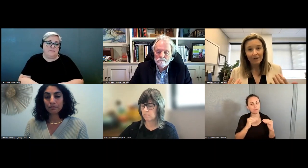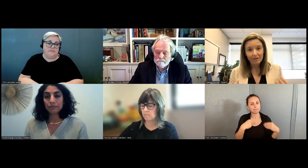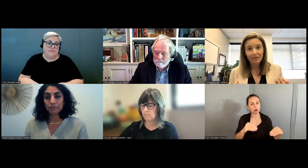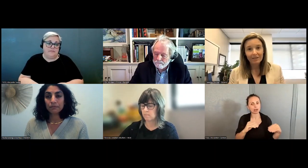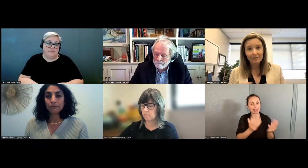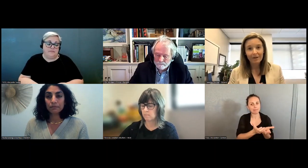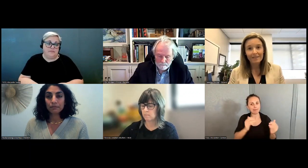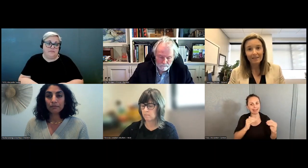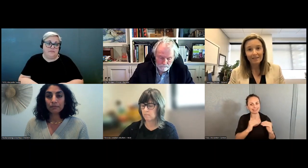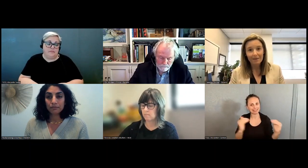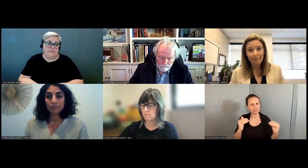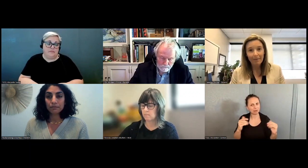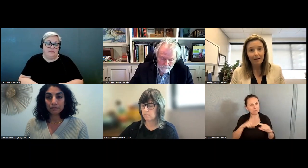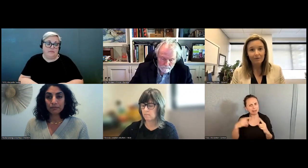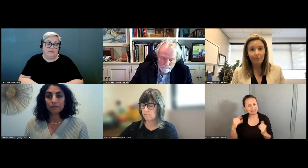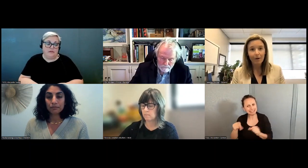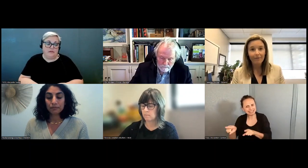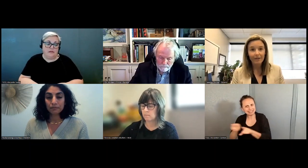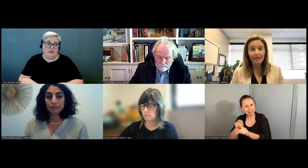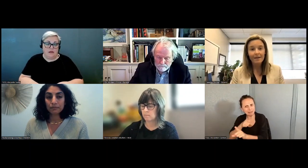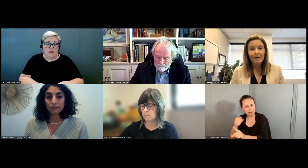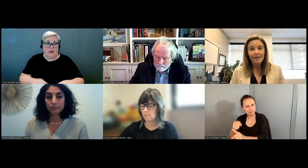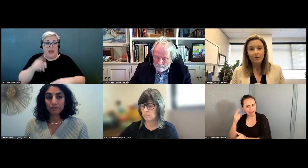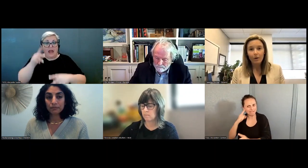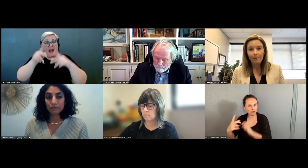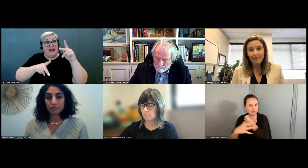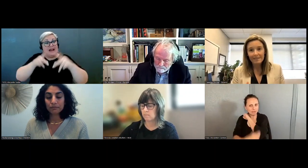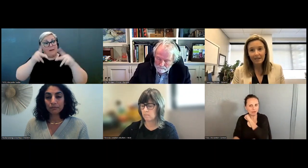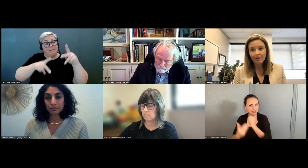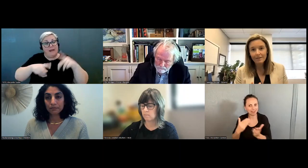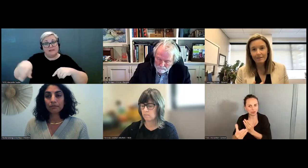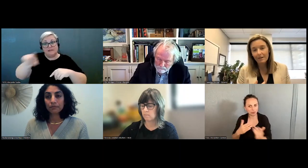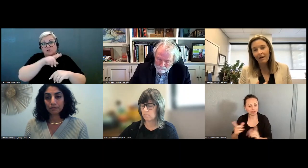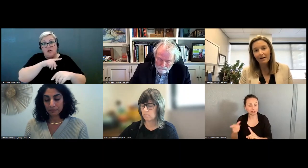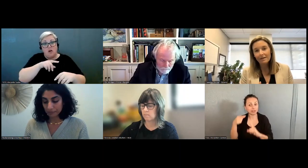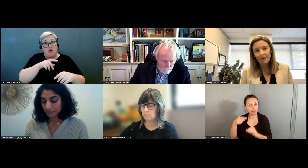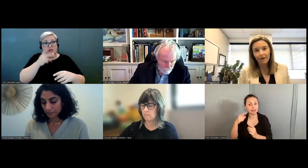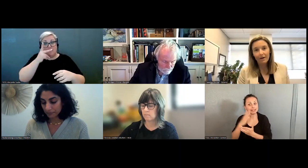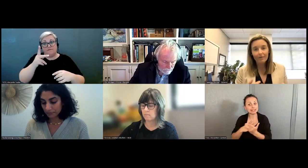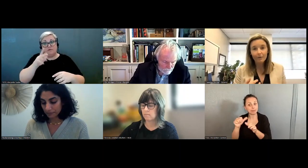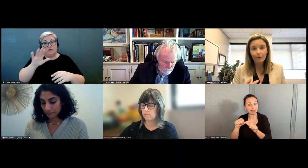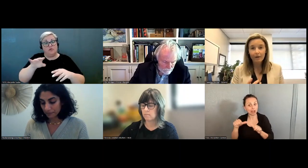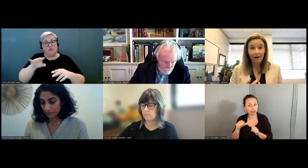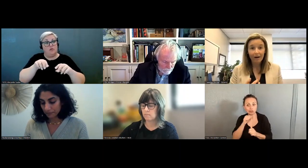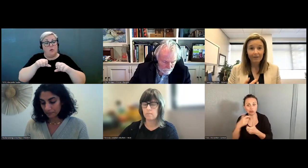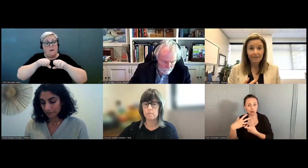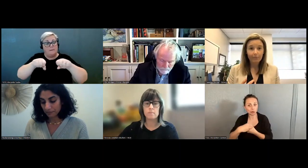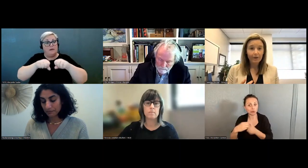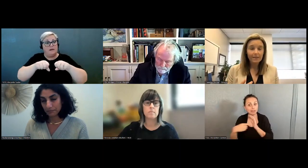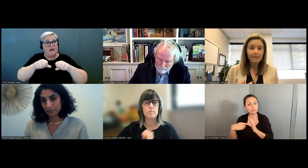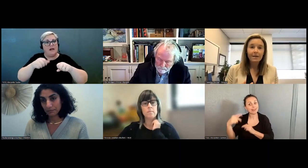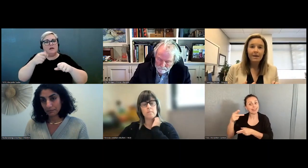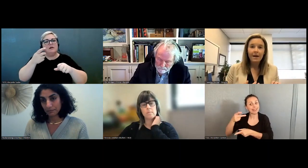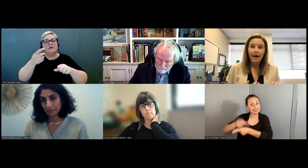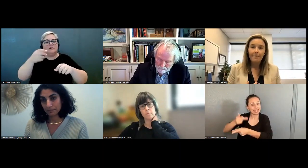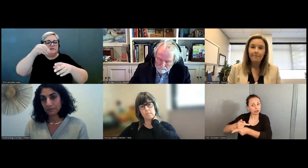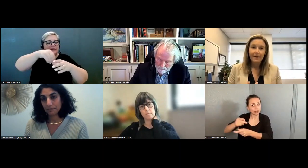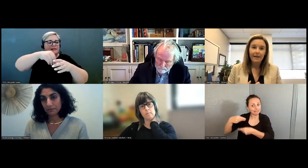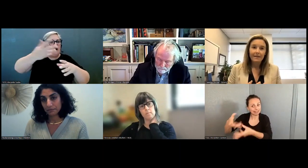quite likely are still experiencing the same impacts of poverty. So in particular, some of the areas that weren't covered were caregiving